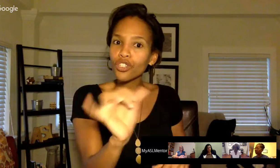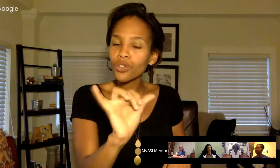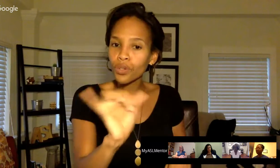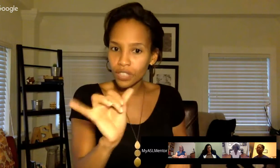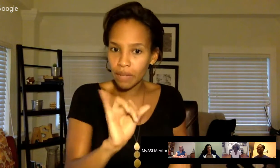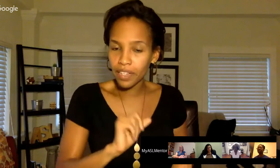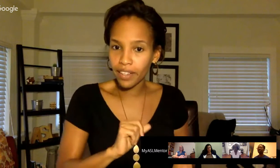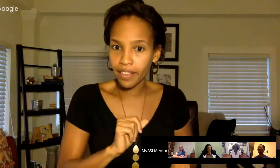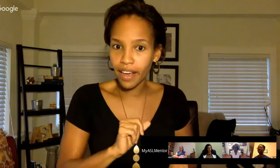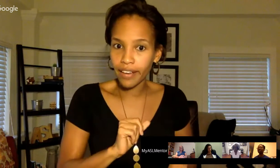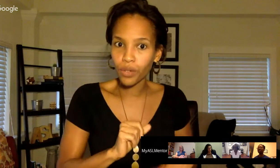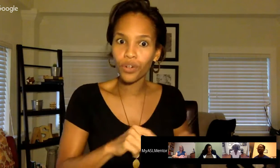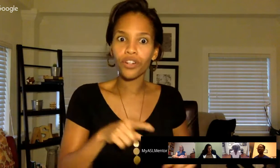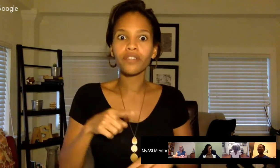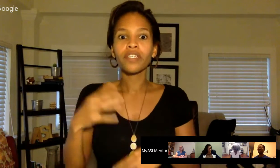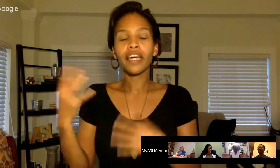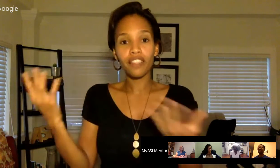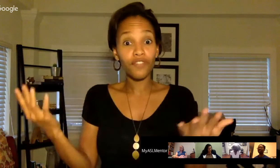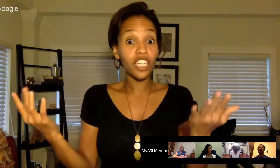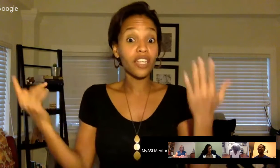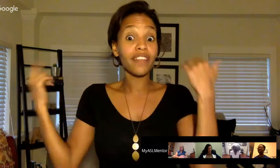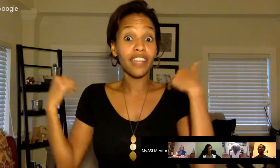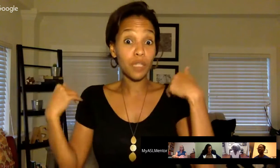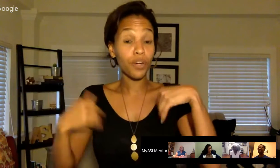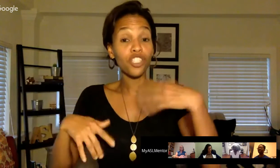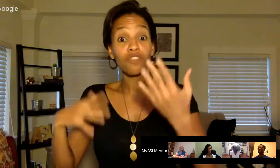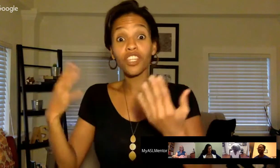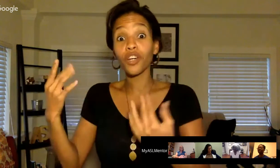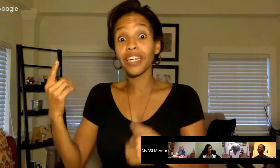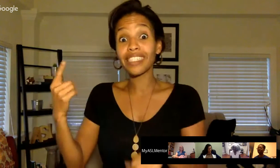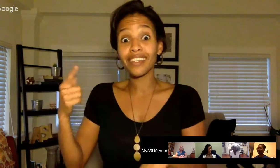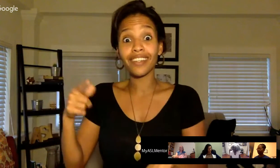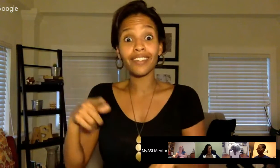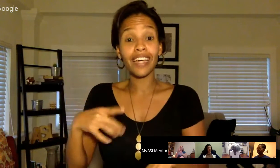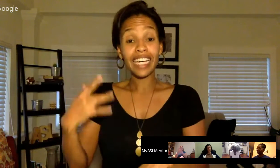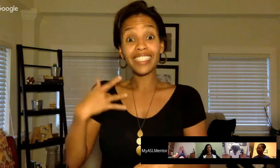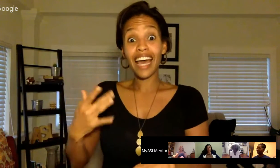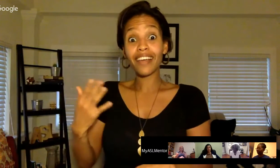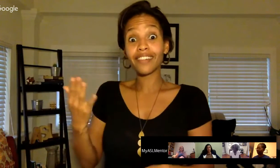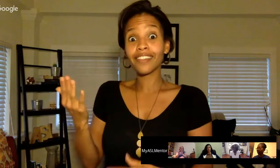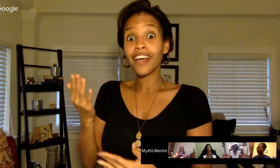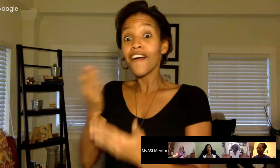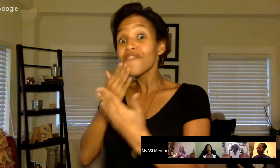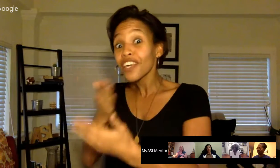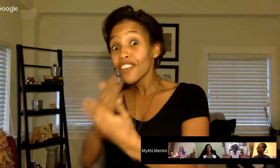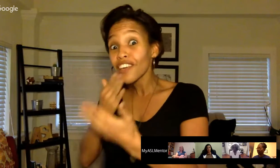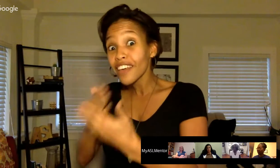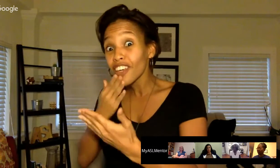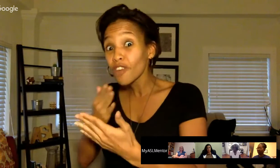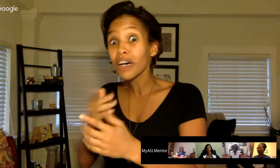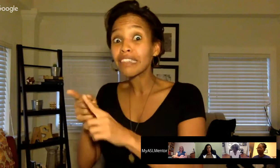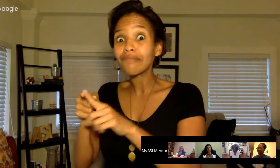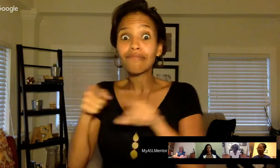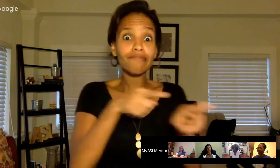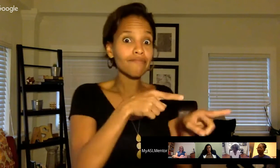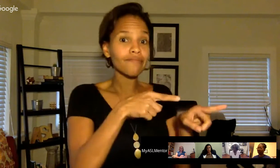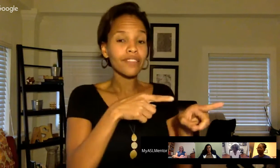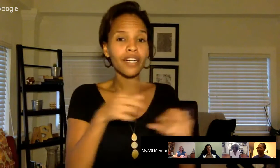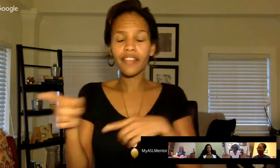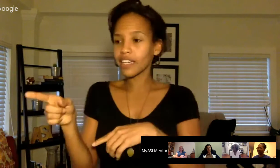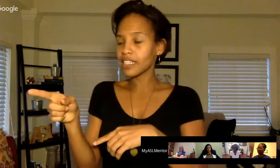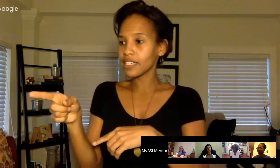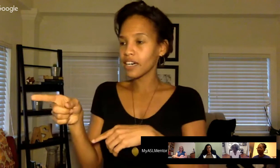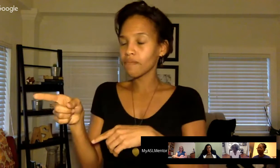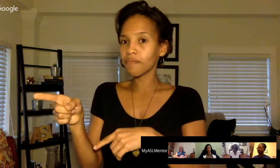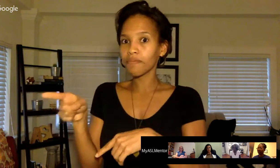should to, or something like that. Or in the inspiration video, he did tend, thank you, but